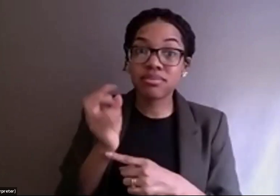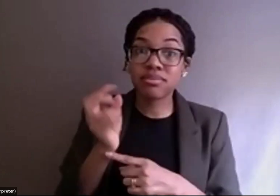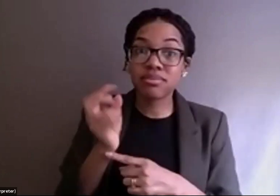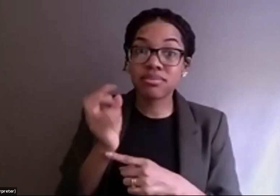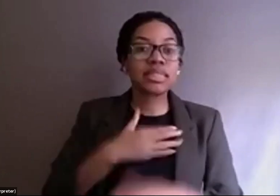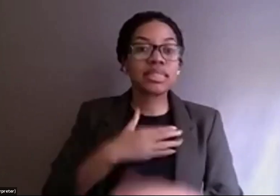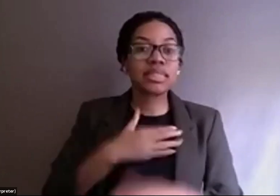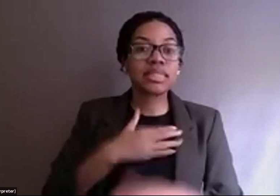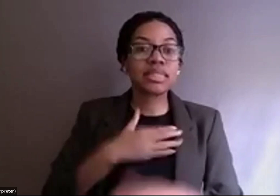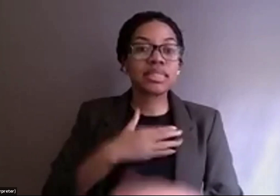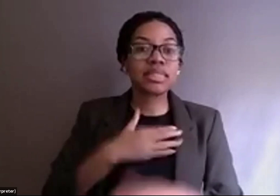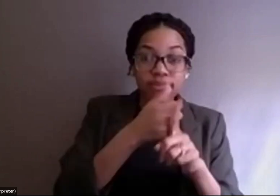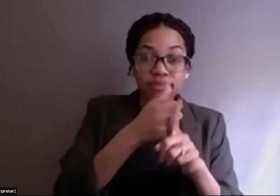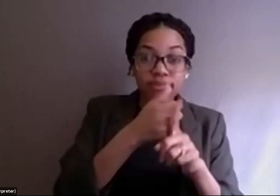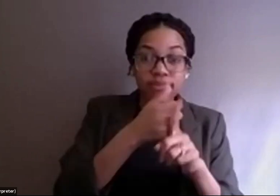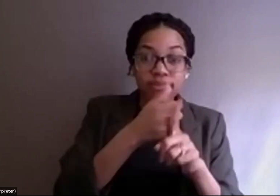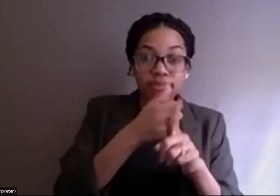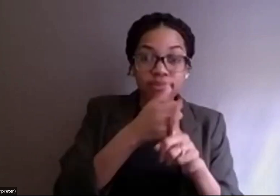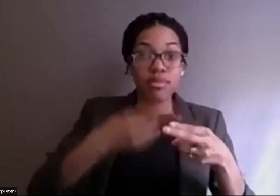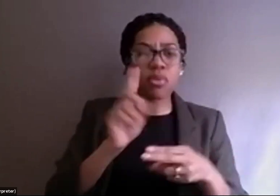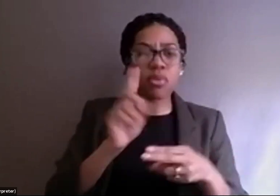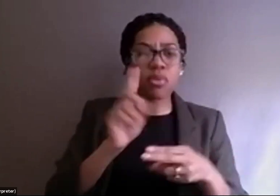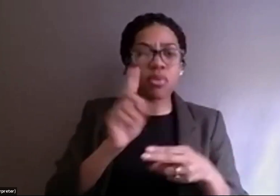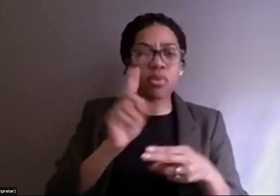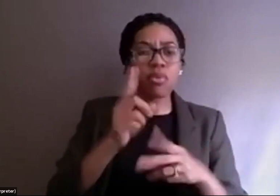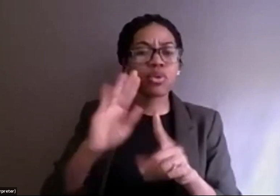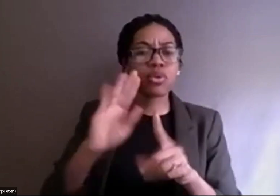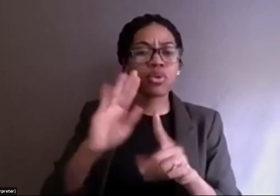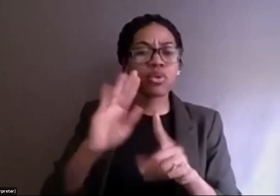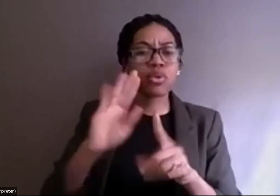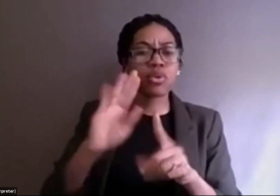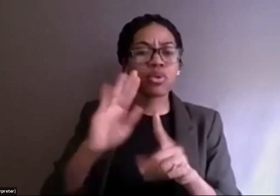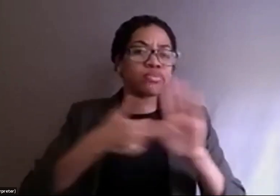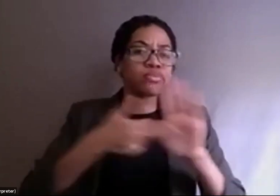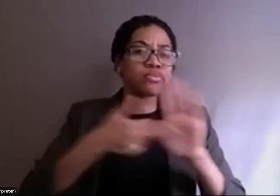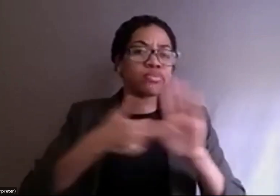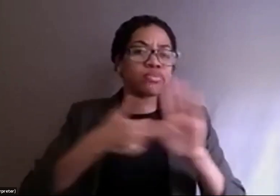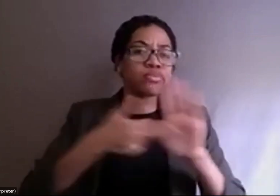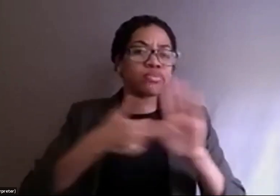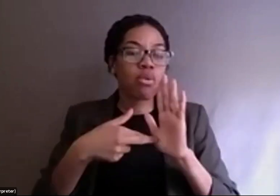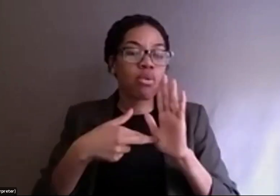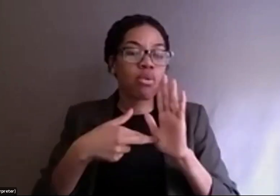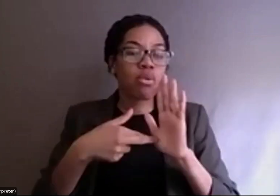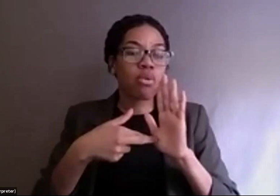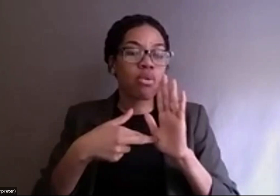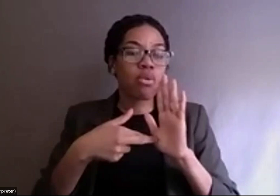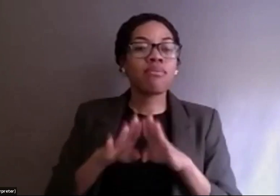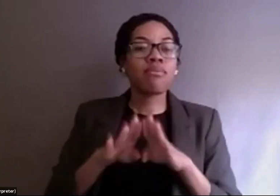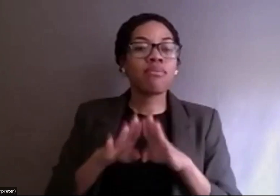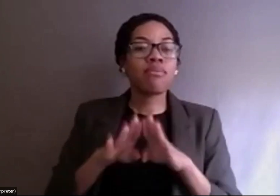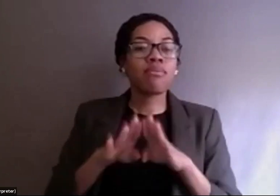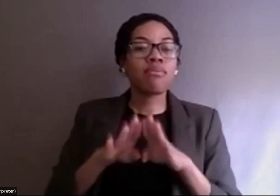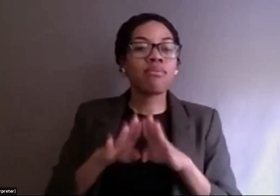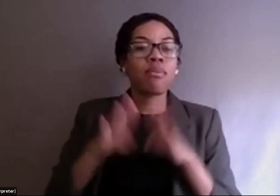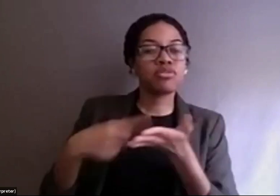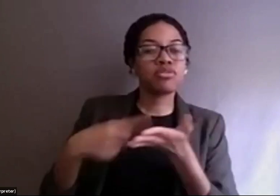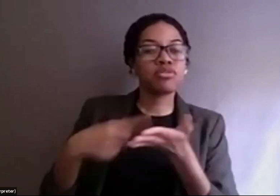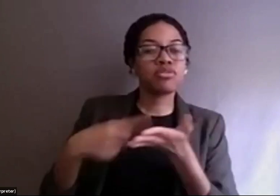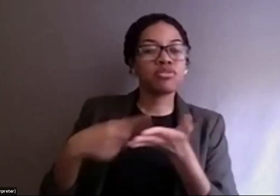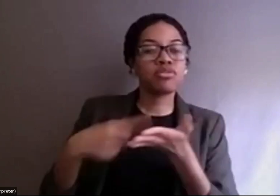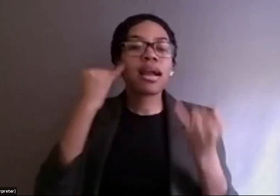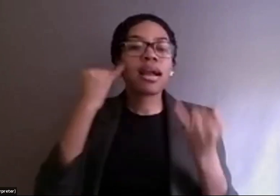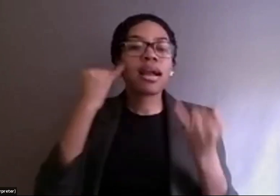name, where you're from, and your role, and then have an open discussion about what ideas you got